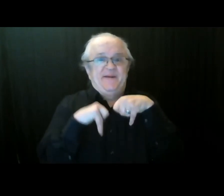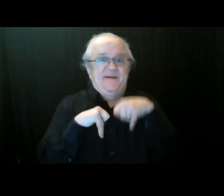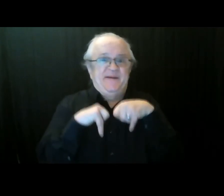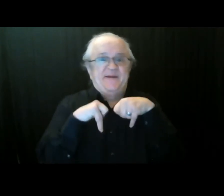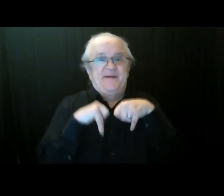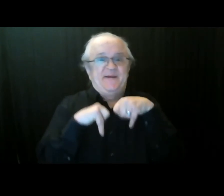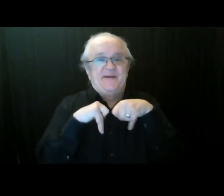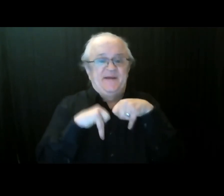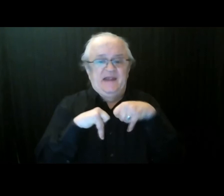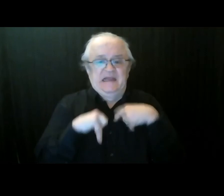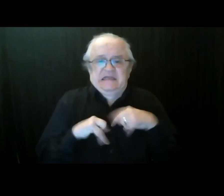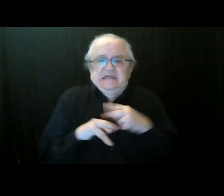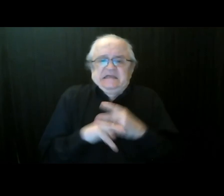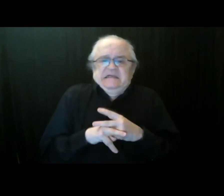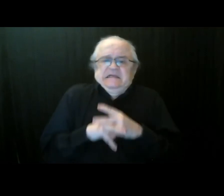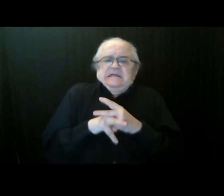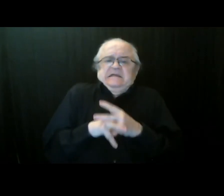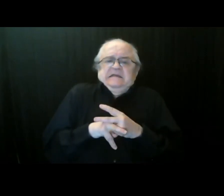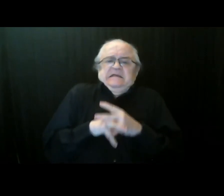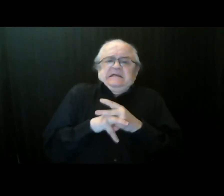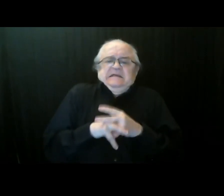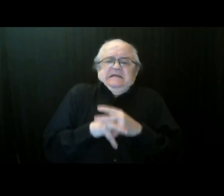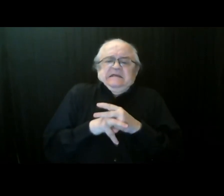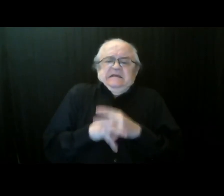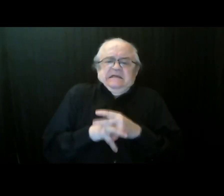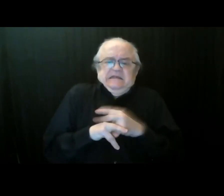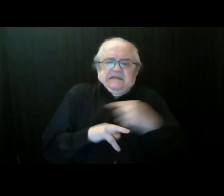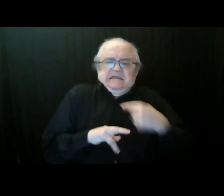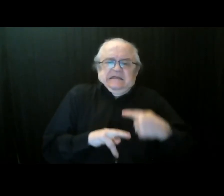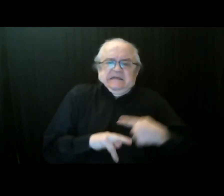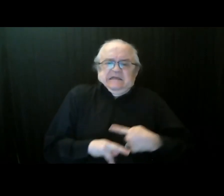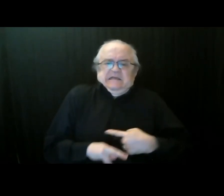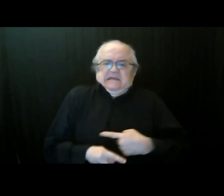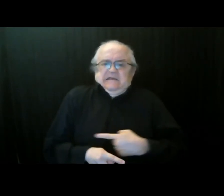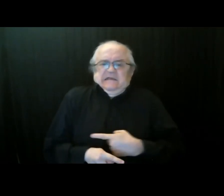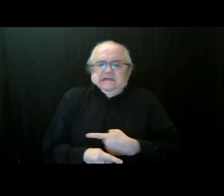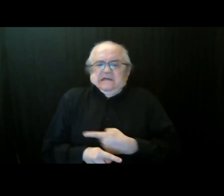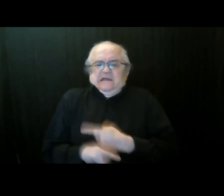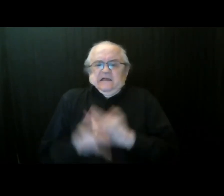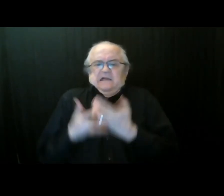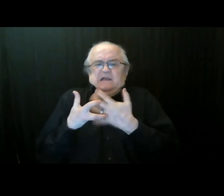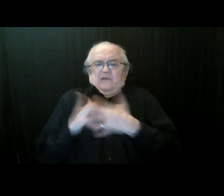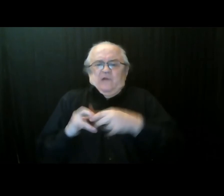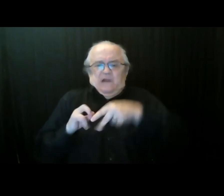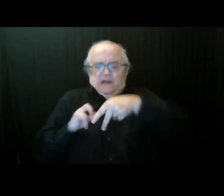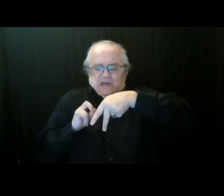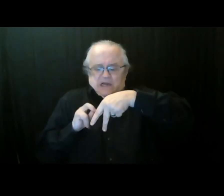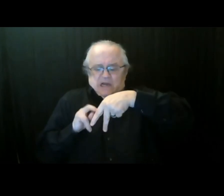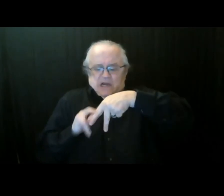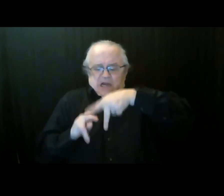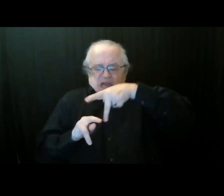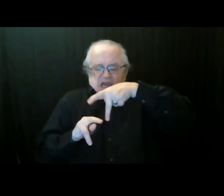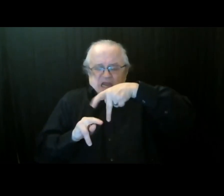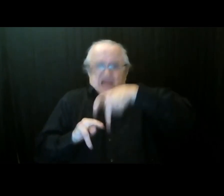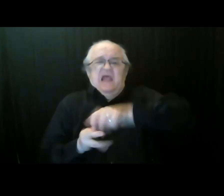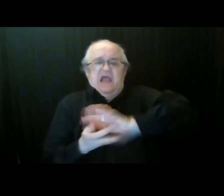fearful of stepping over him or going around him, because I didn't want him to run under my foot.